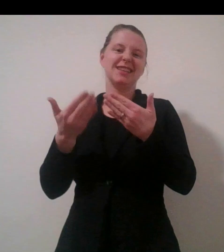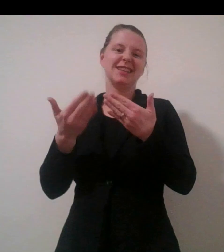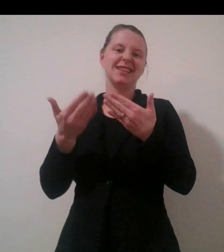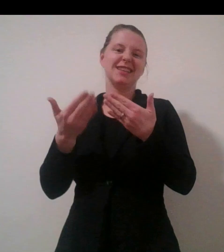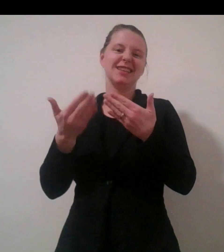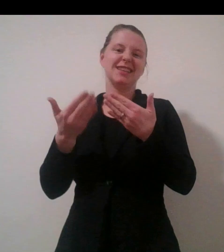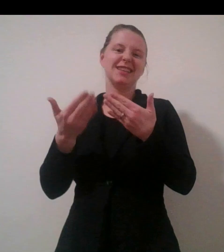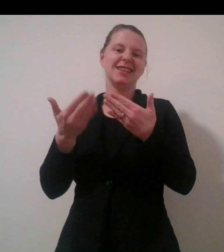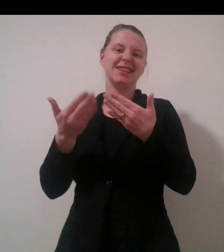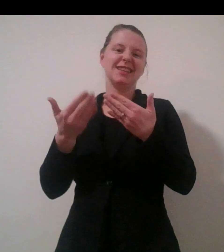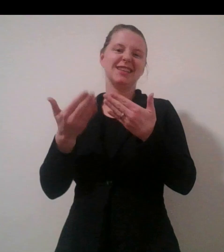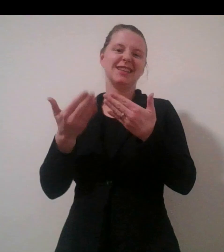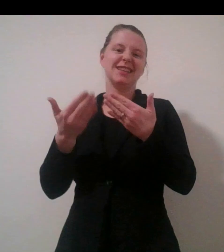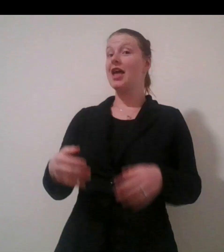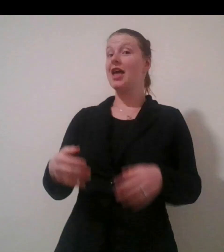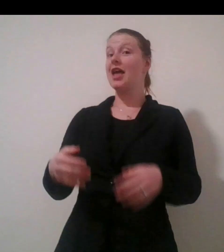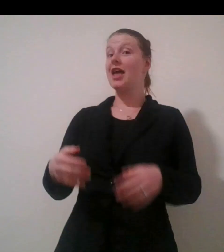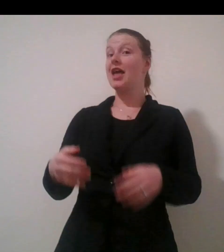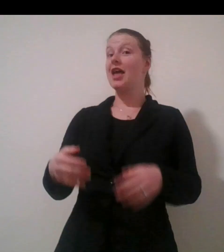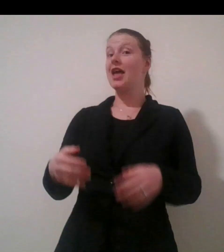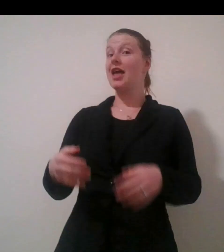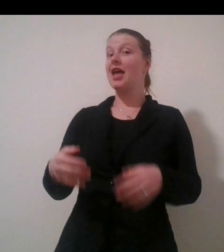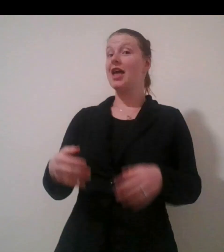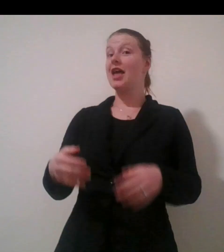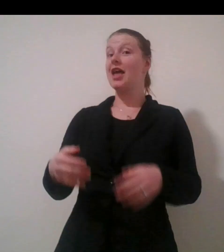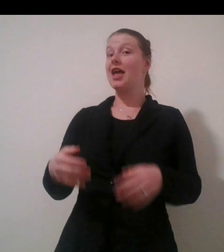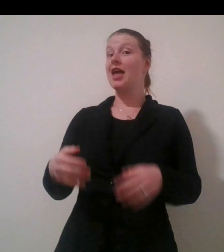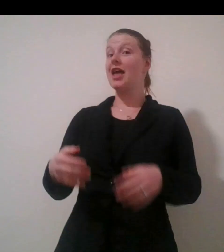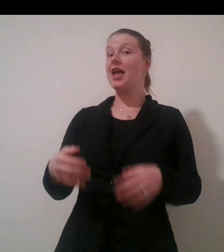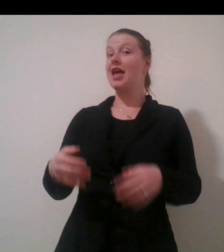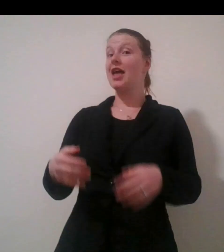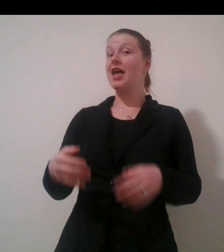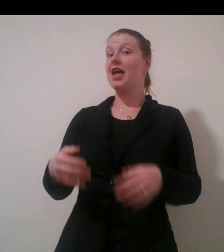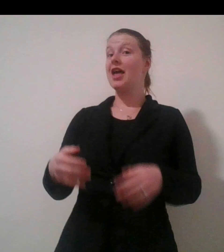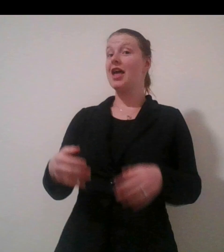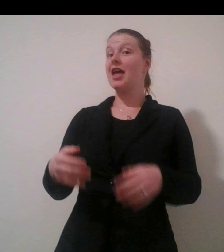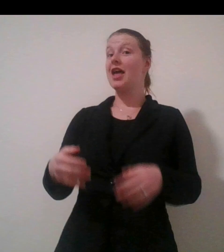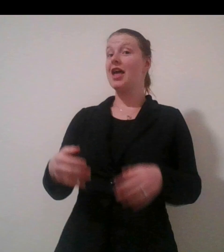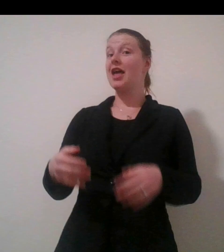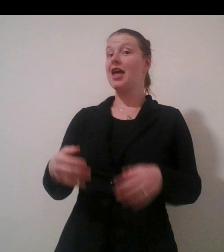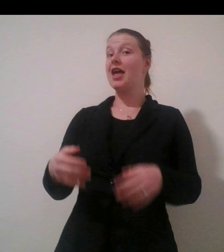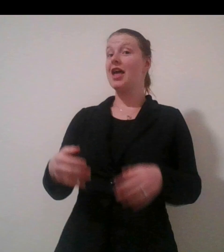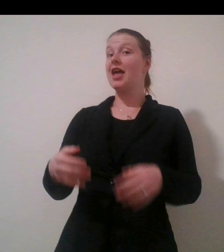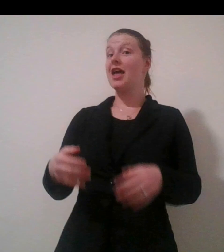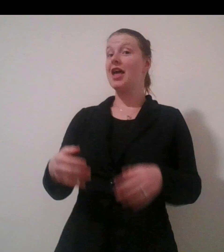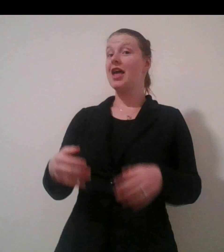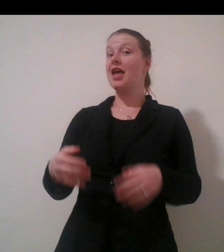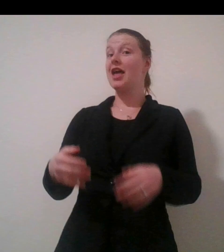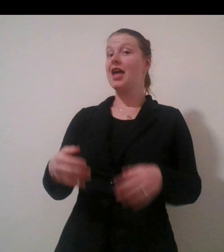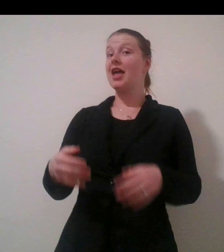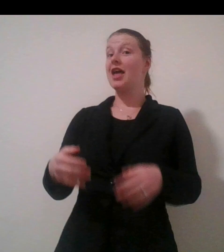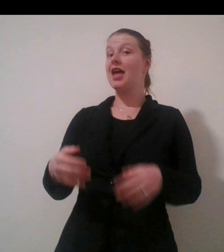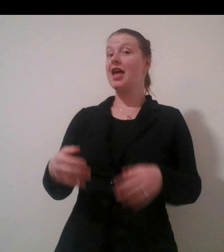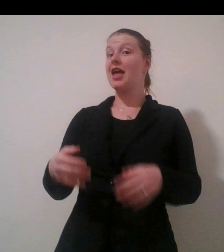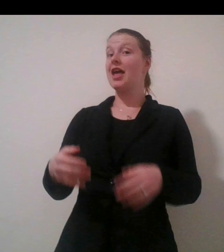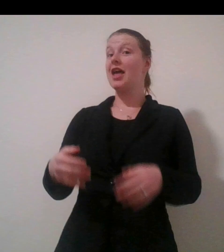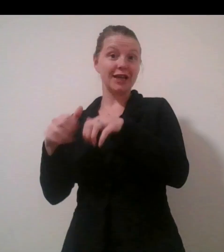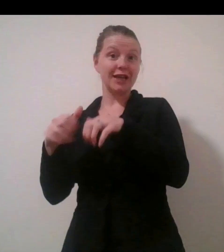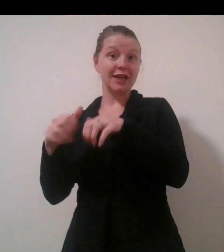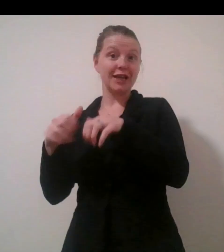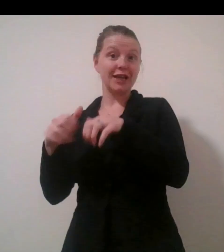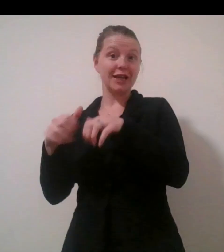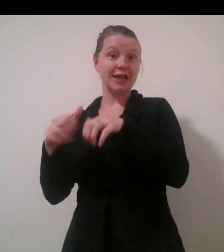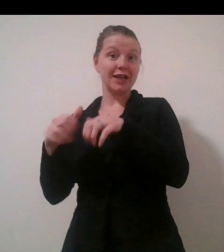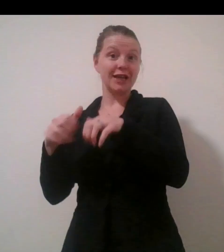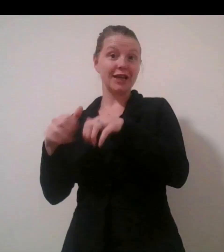206. The human skeleton can be broken down into two parts, the axial